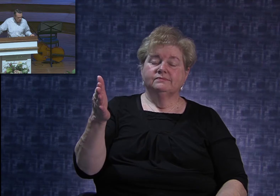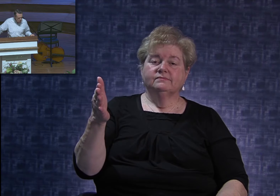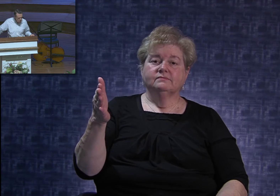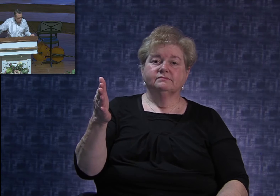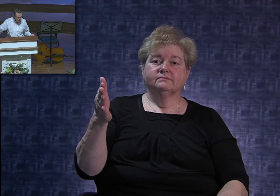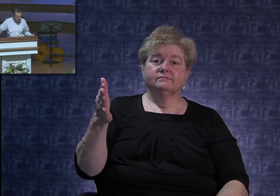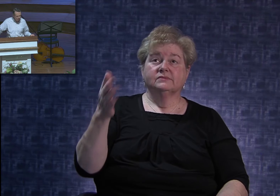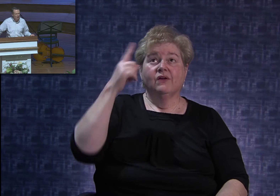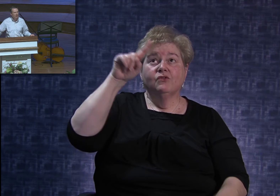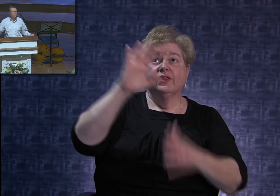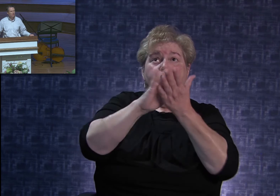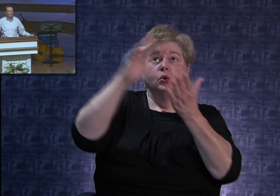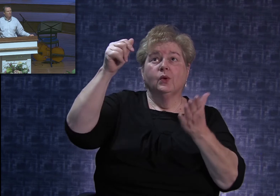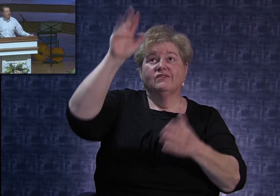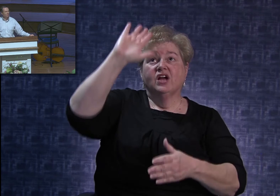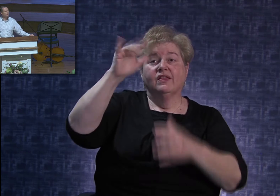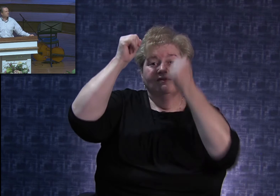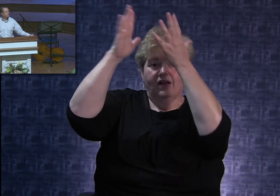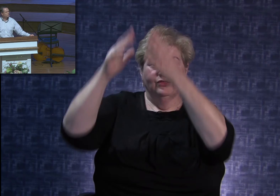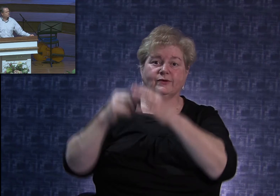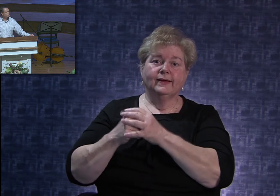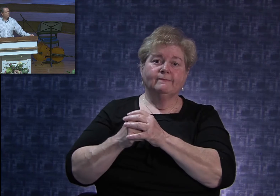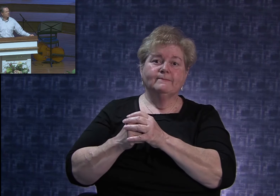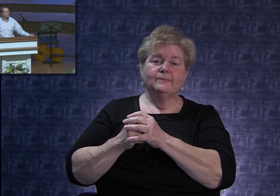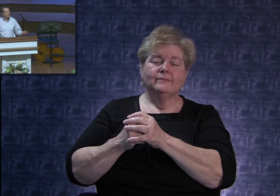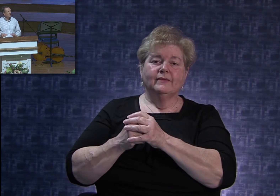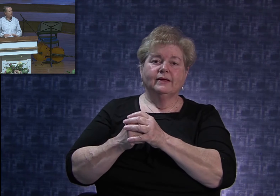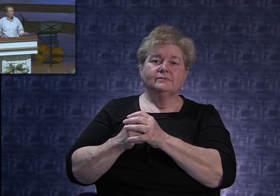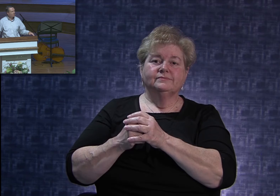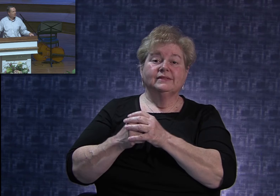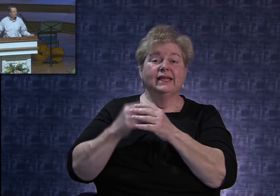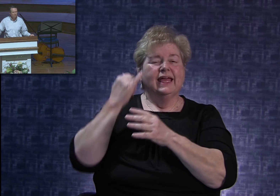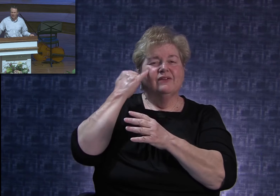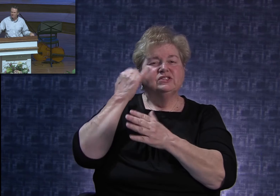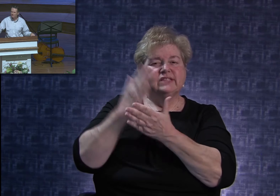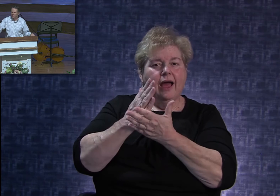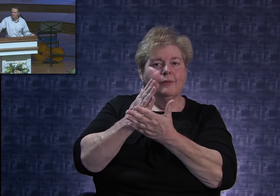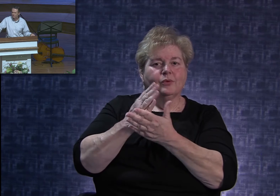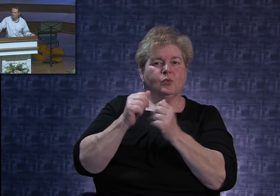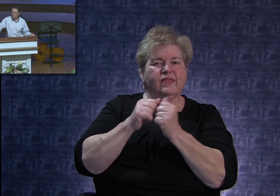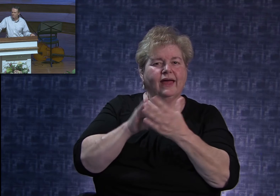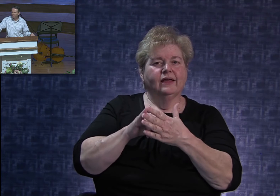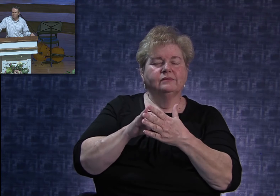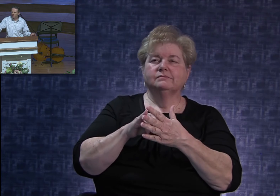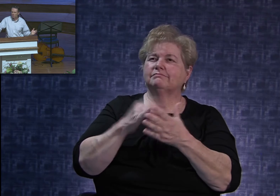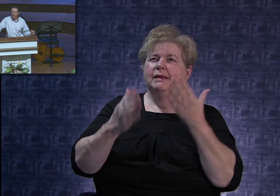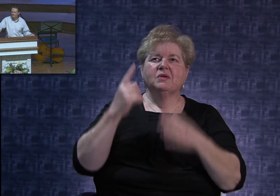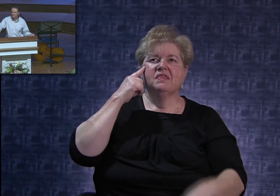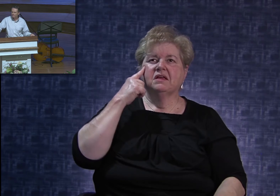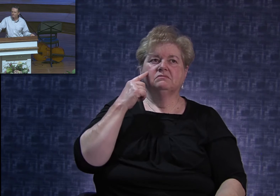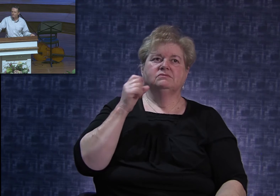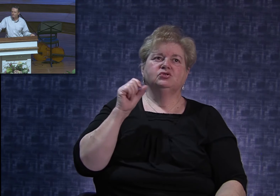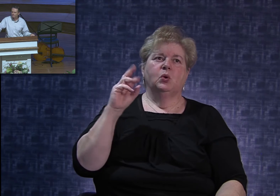to the glory of God the Father." Now, if you stop there for a minute, you might ask this question: so